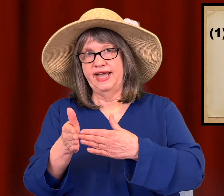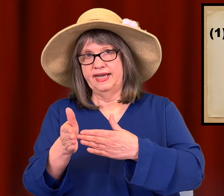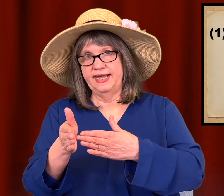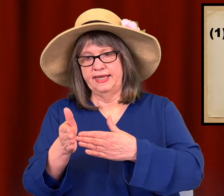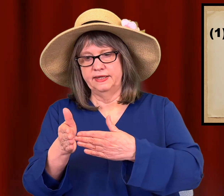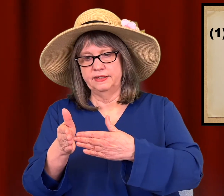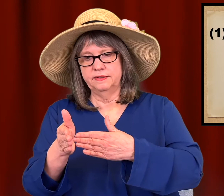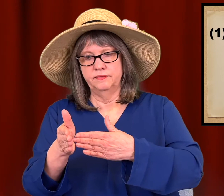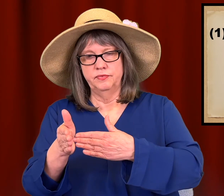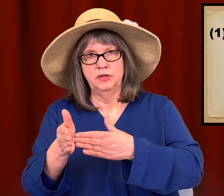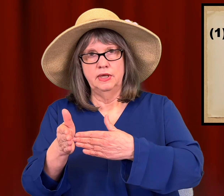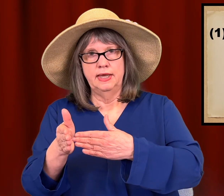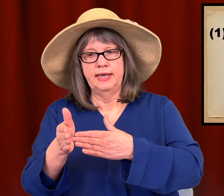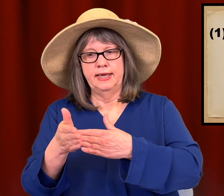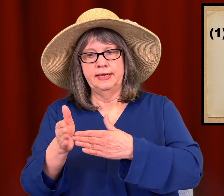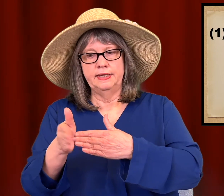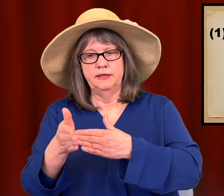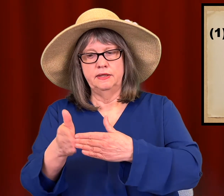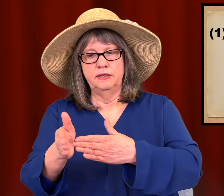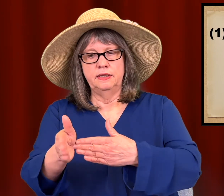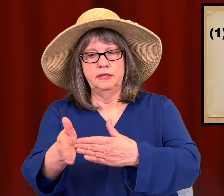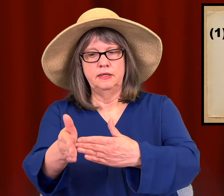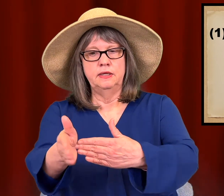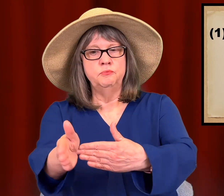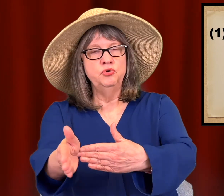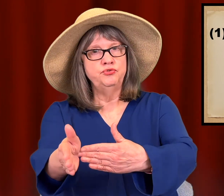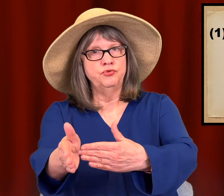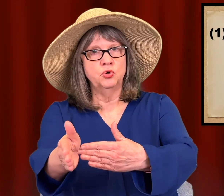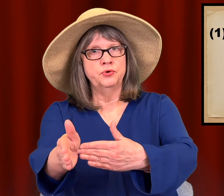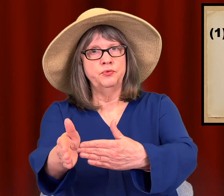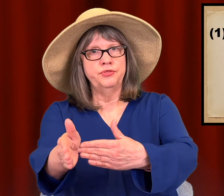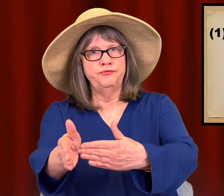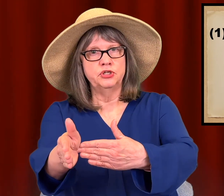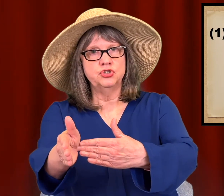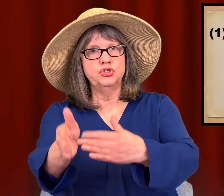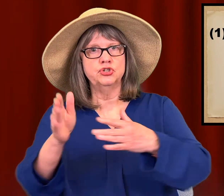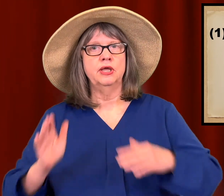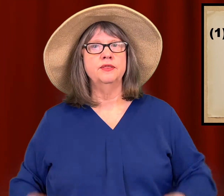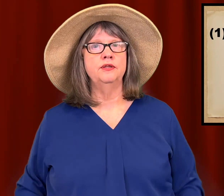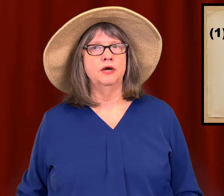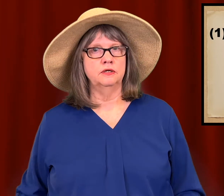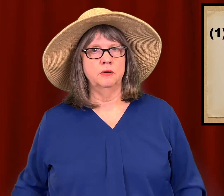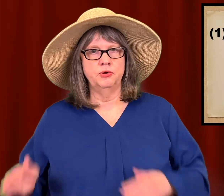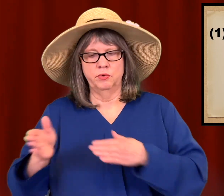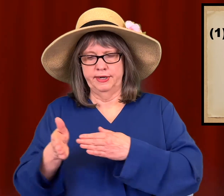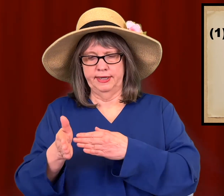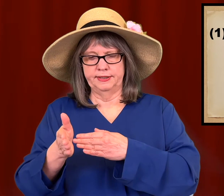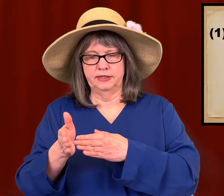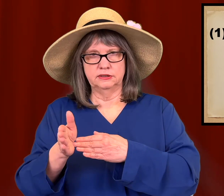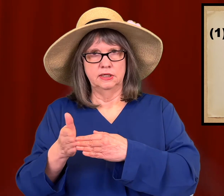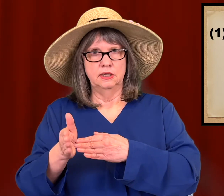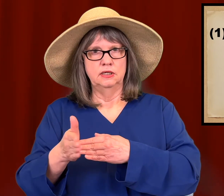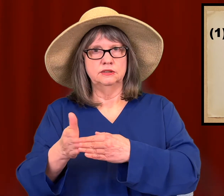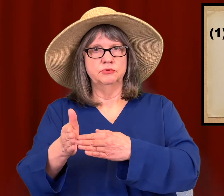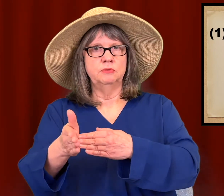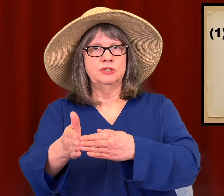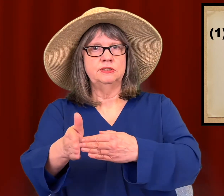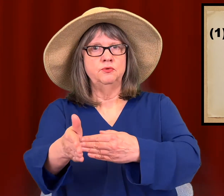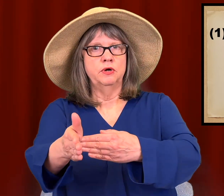flat hand, and it moves forward with the fish just like the non-dominant one hand does. Sometimes I see one